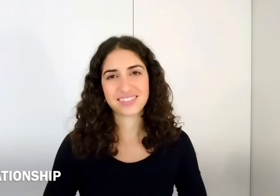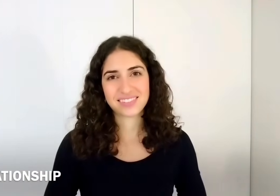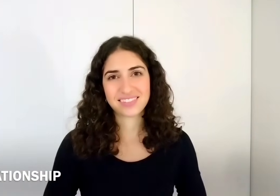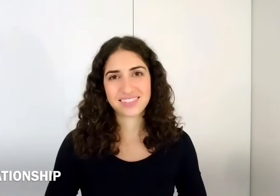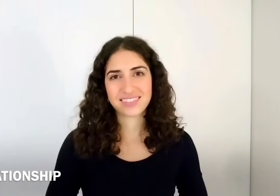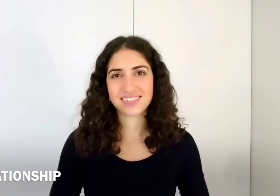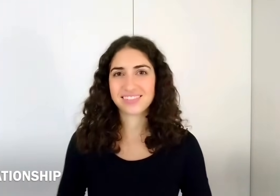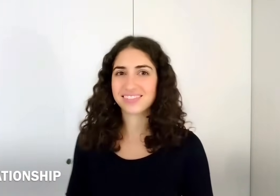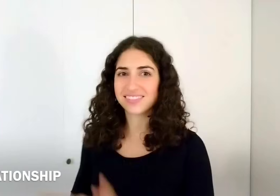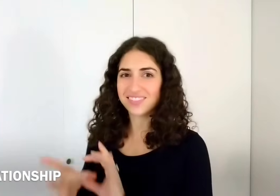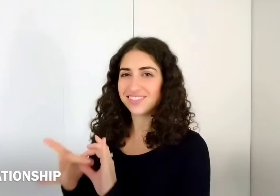relationship,